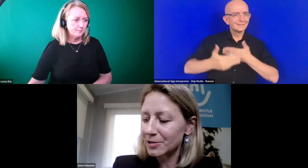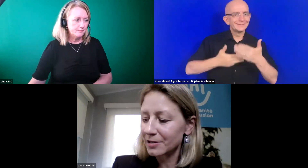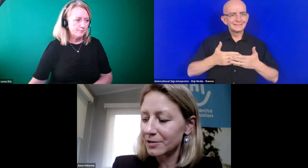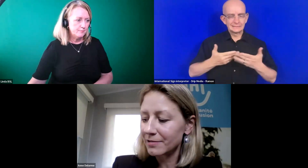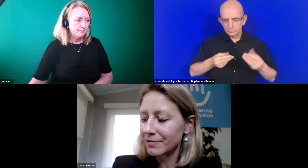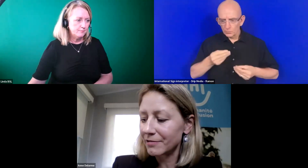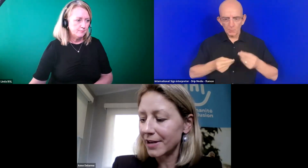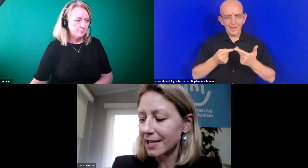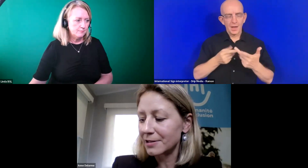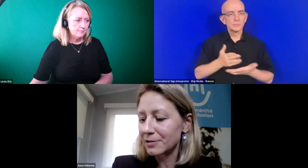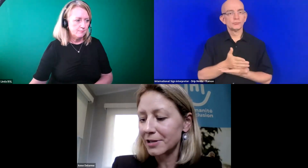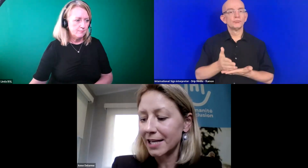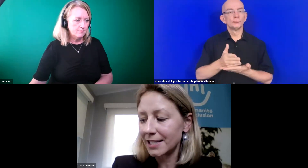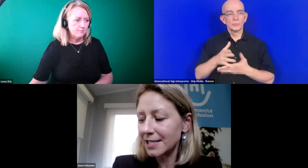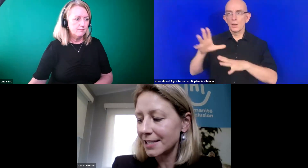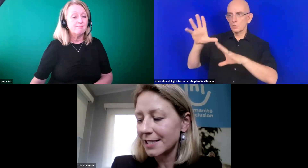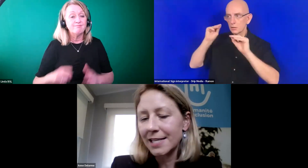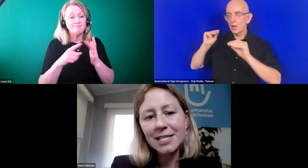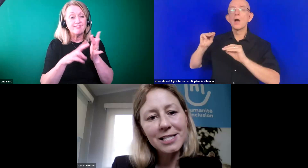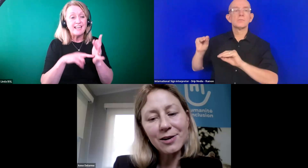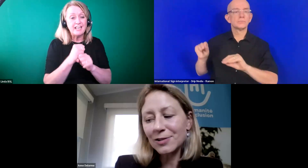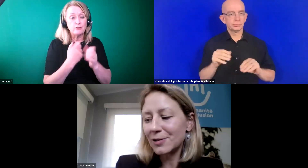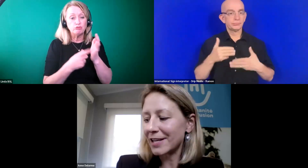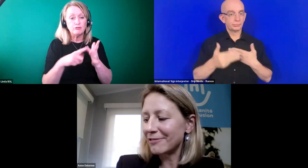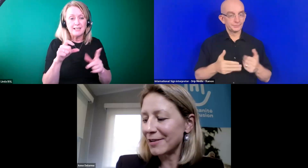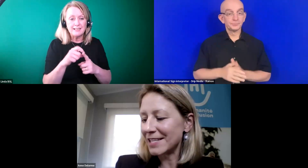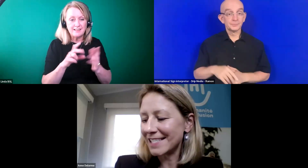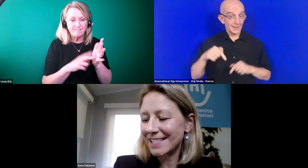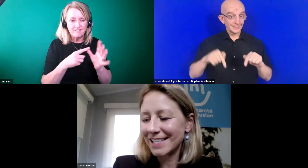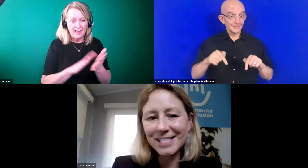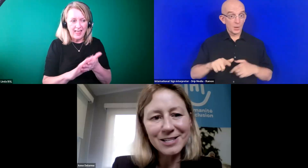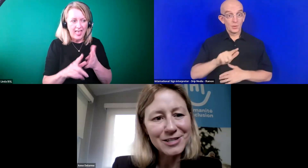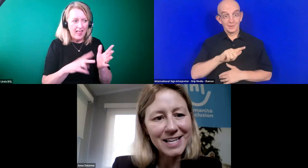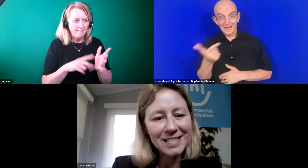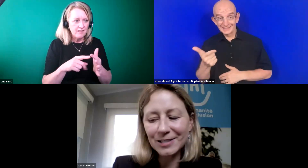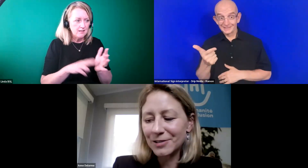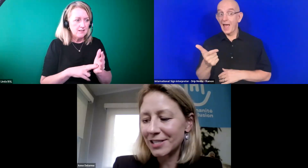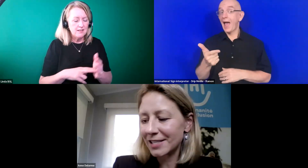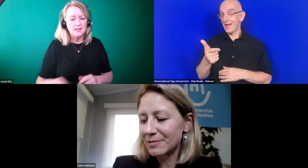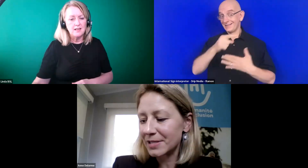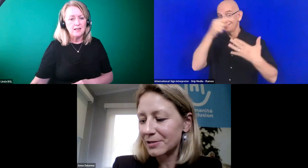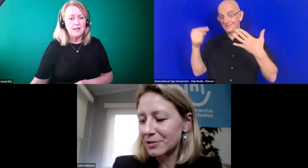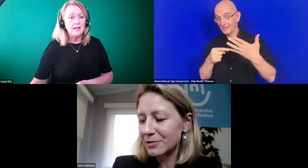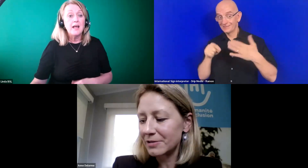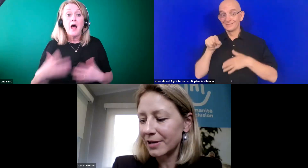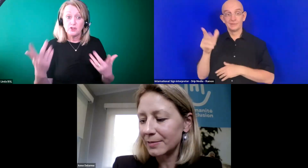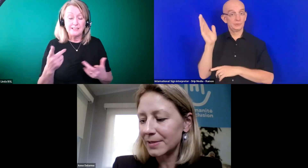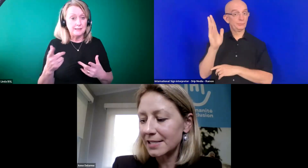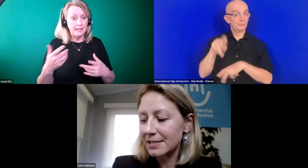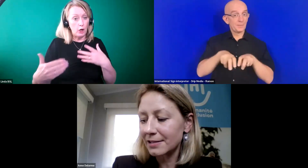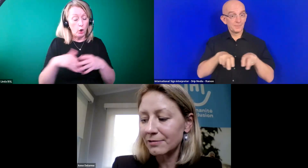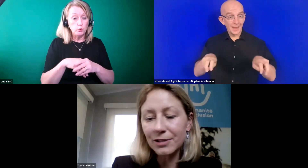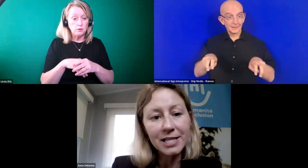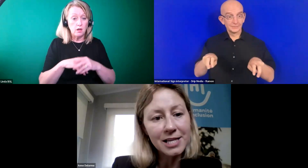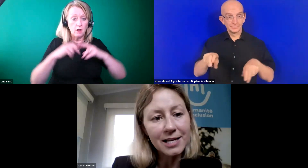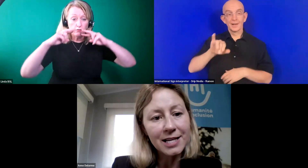to Dr. Ingrid van der Heijden. She's also a feminist, a gender and inclusion researcher who developed as